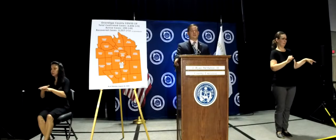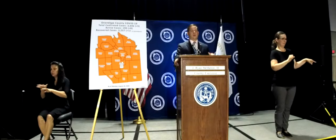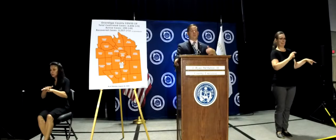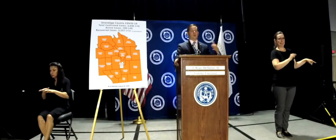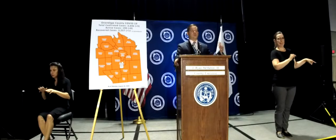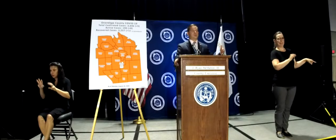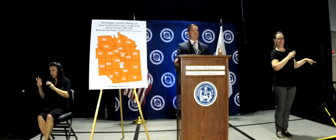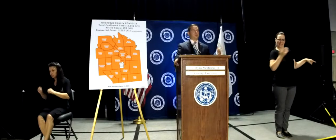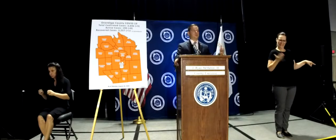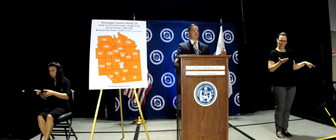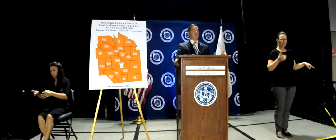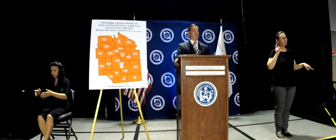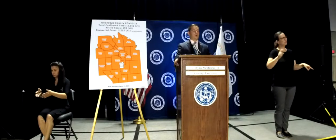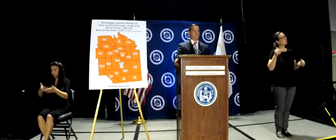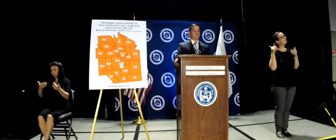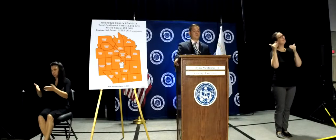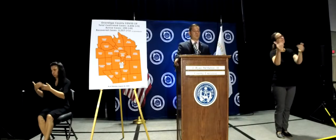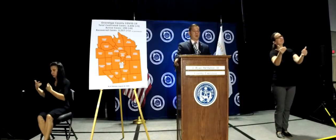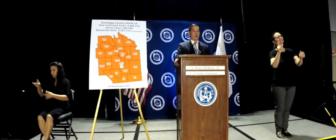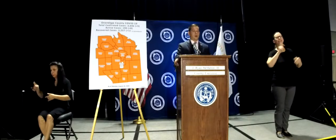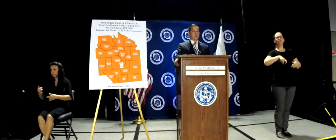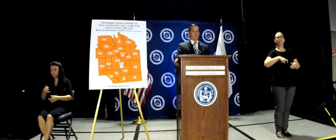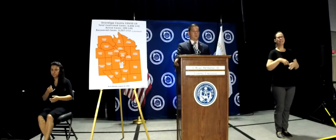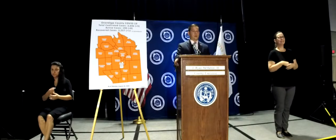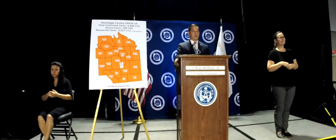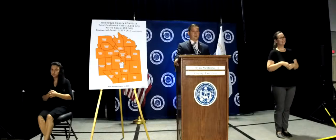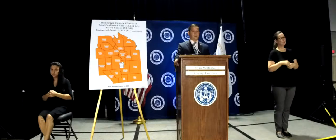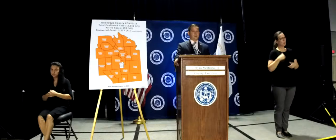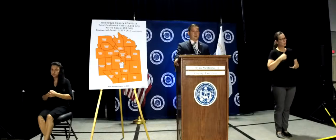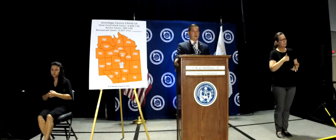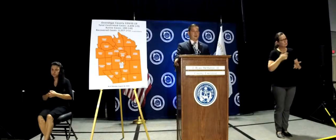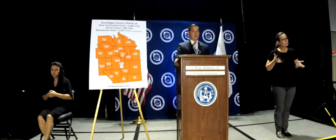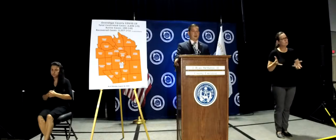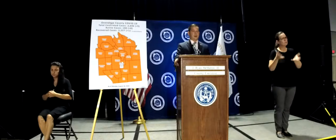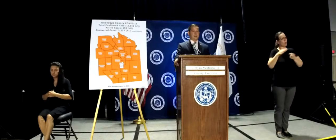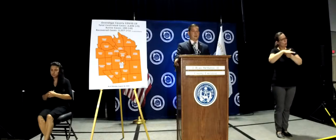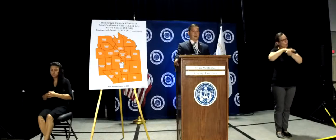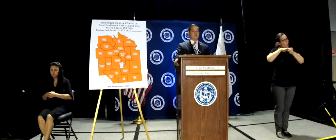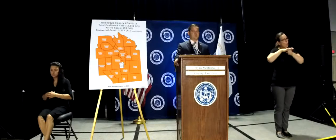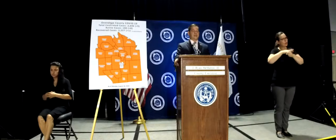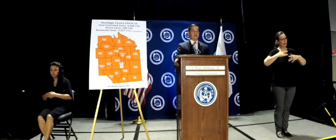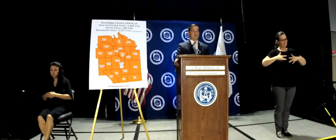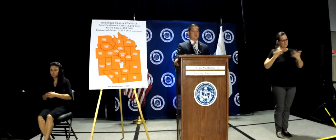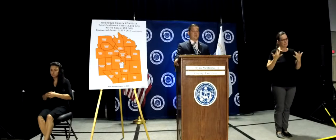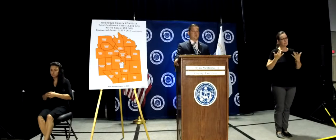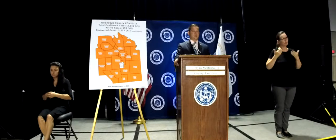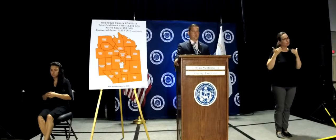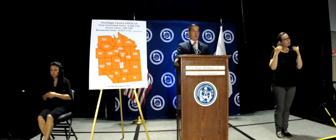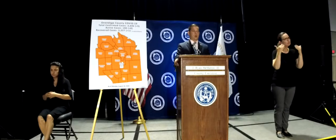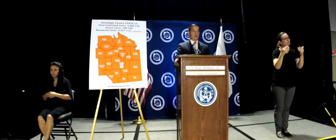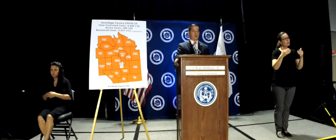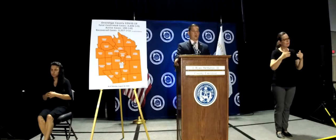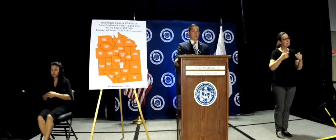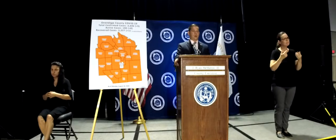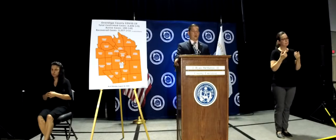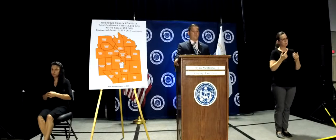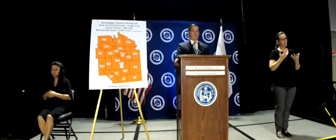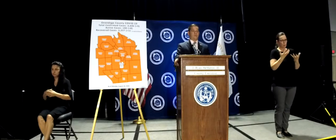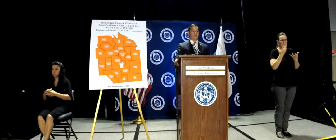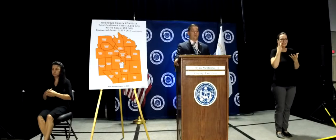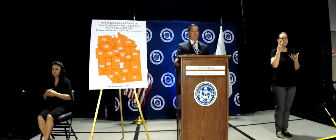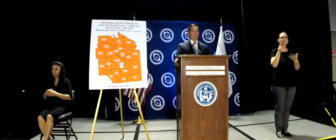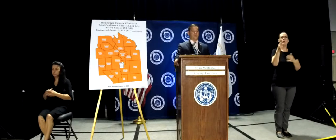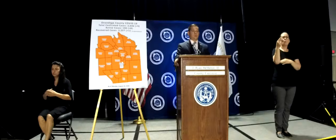are things that we're pushing and pushing for. Again, the hospitality industry is one